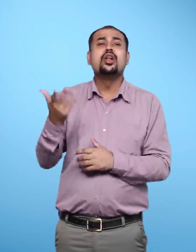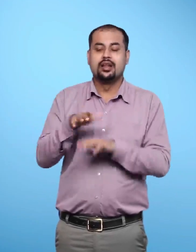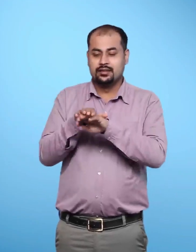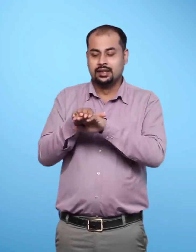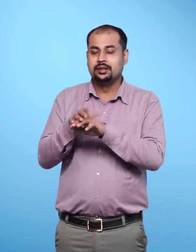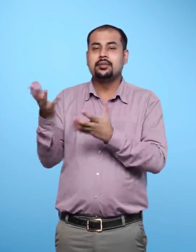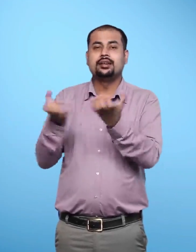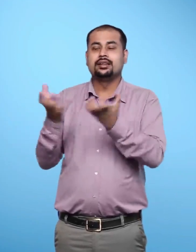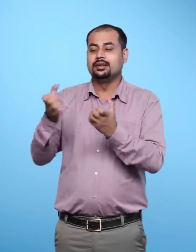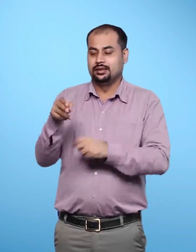market.